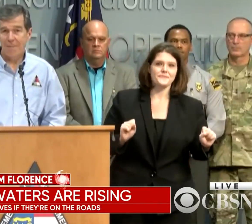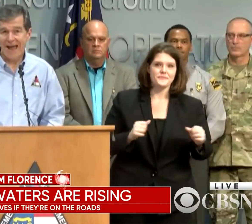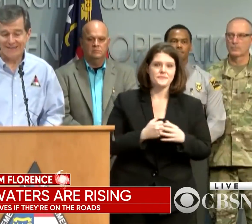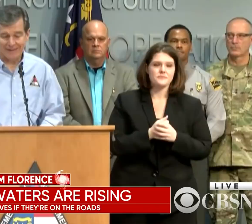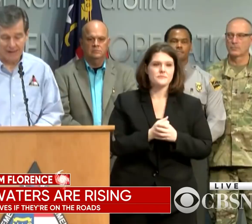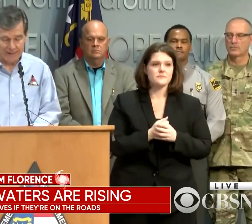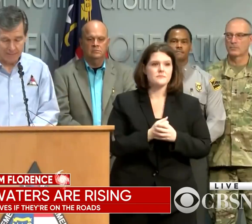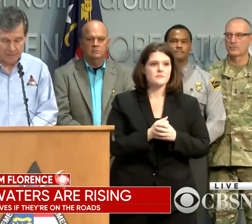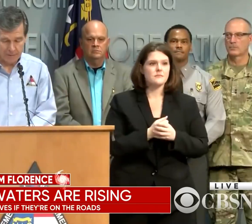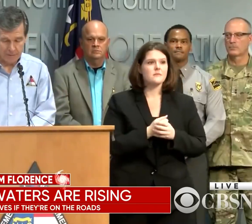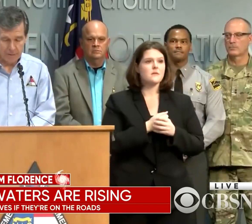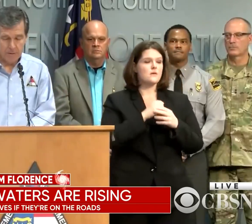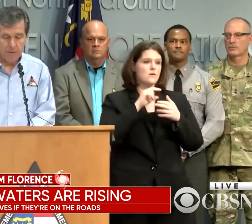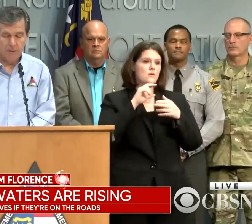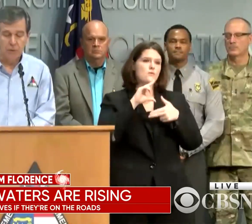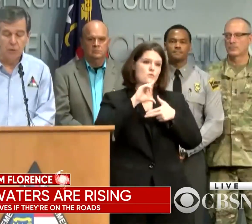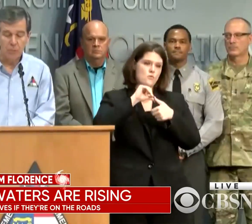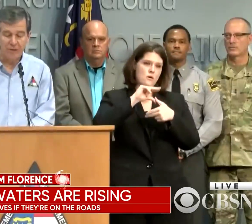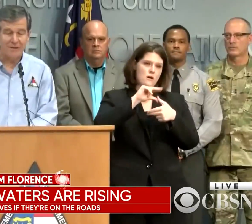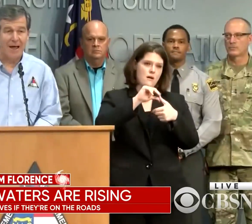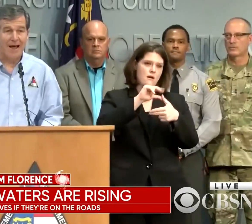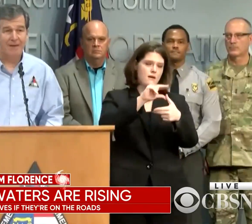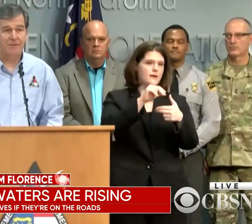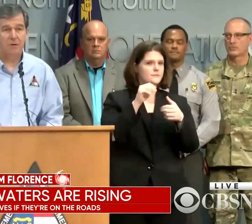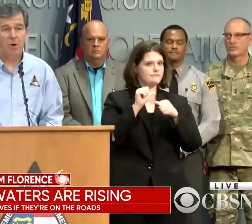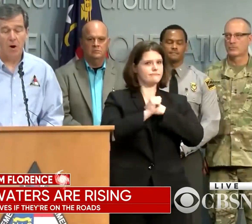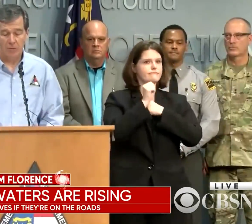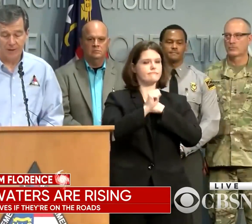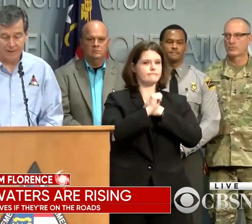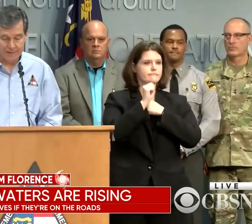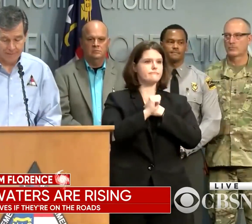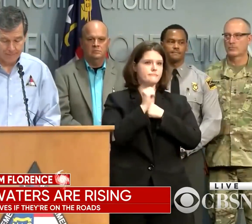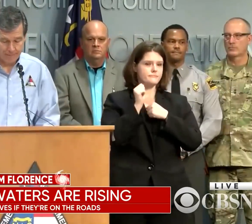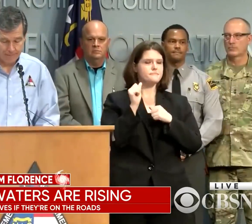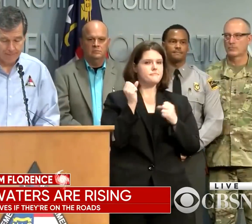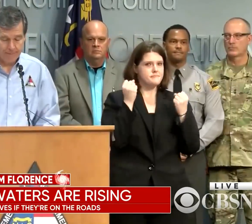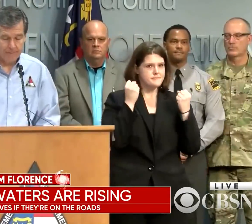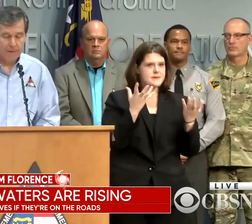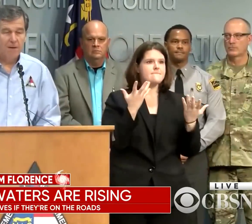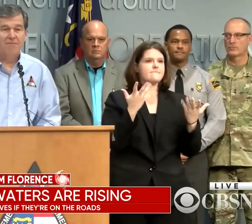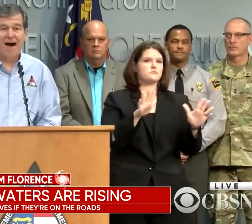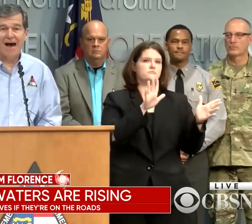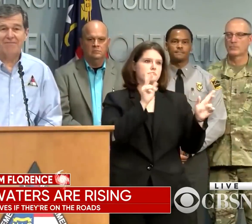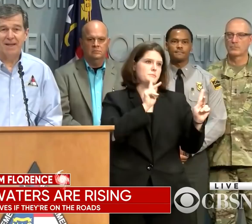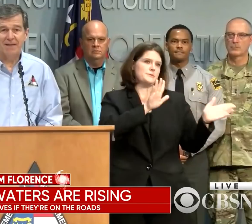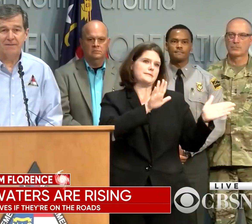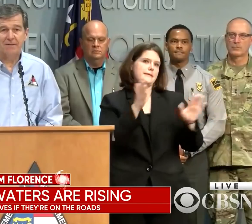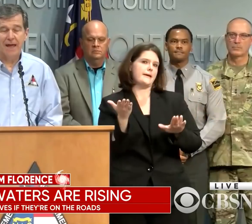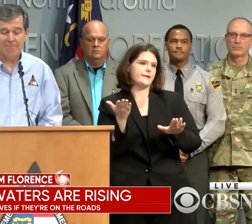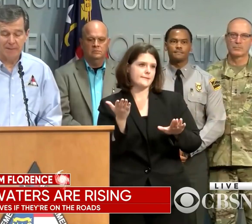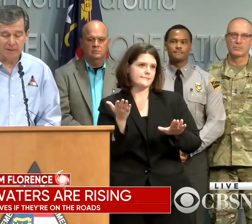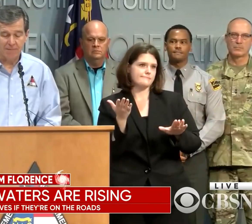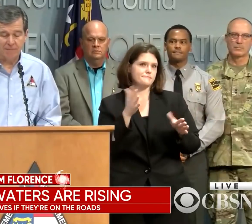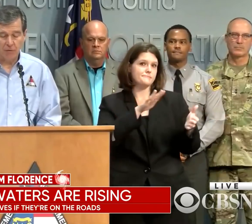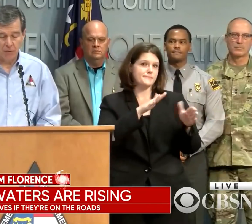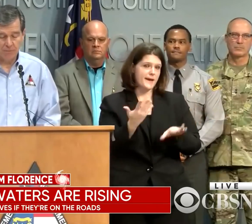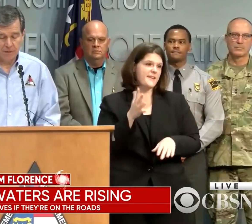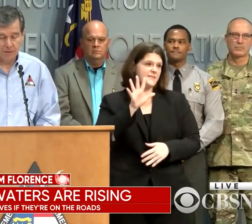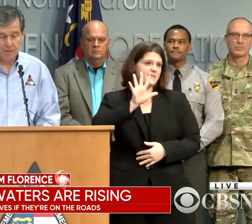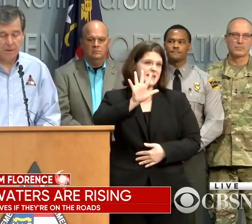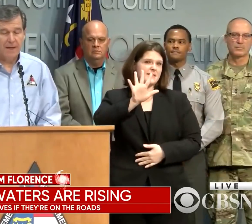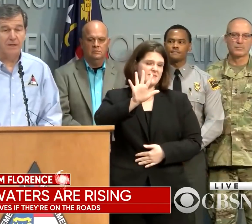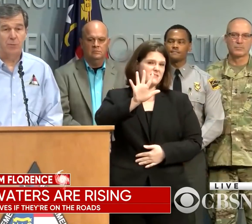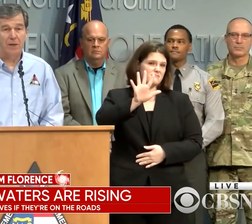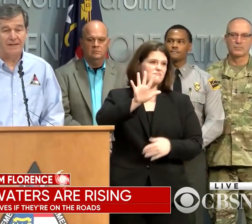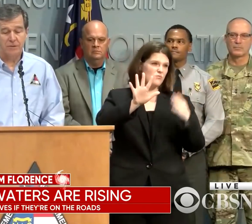The storm has claimed numerous lives already. 5 deaths have been